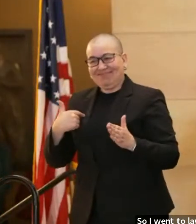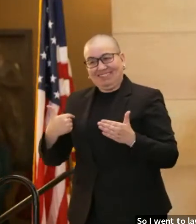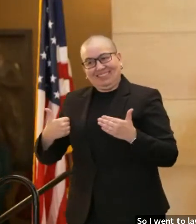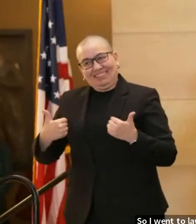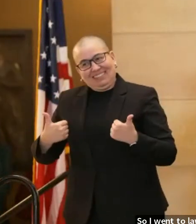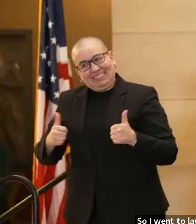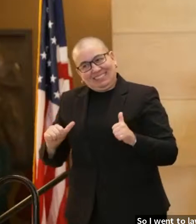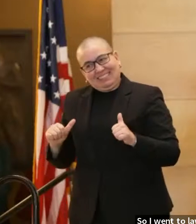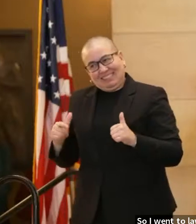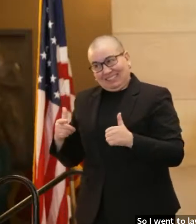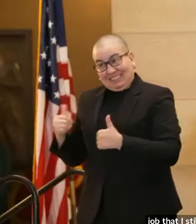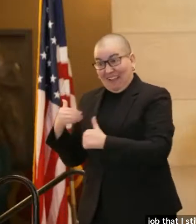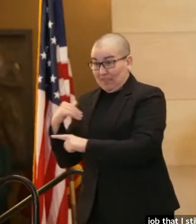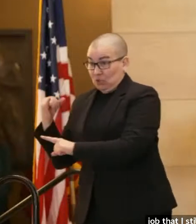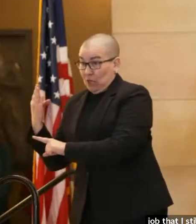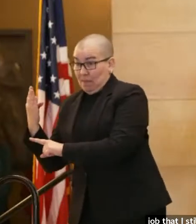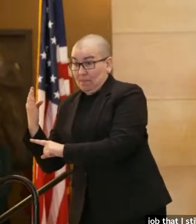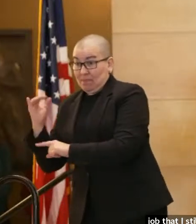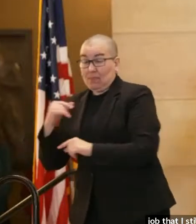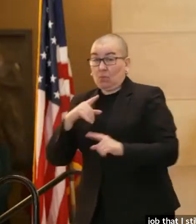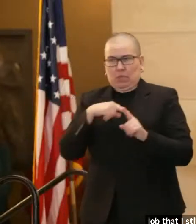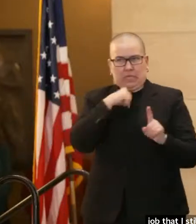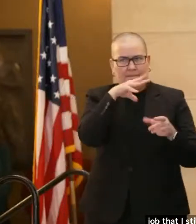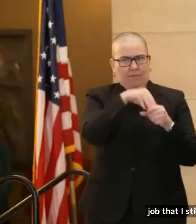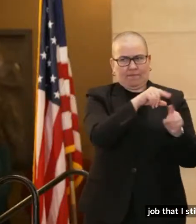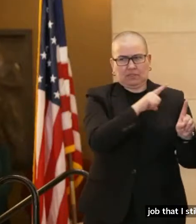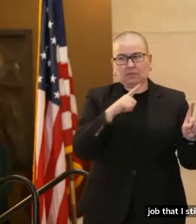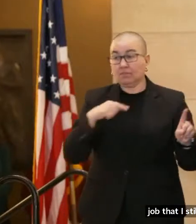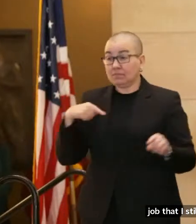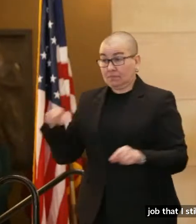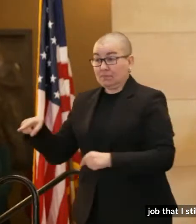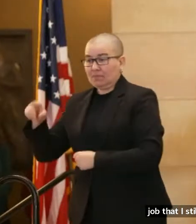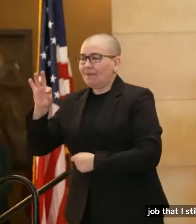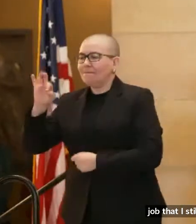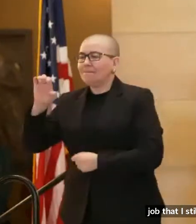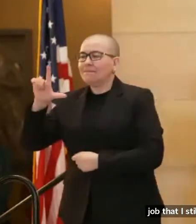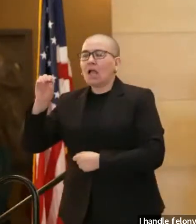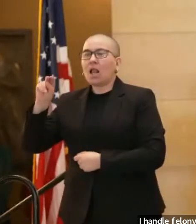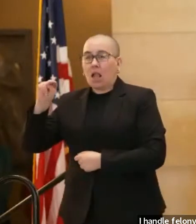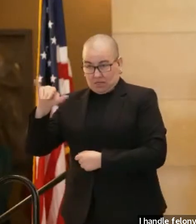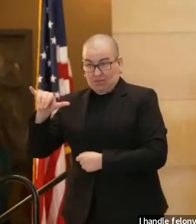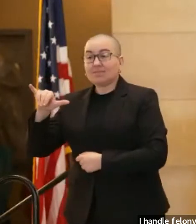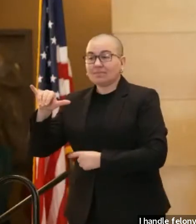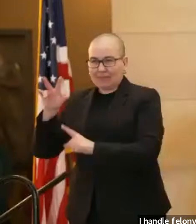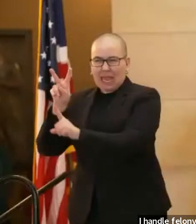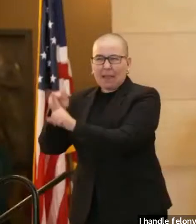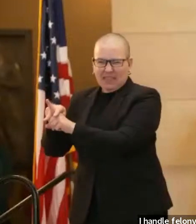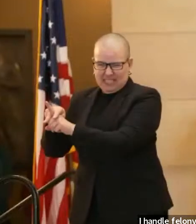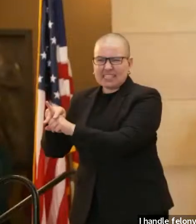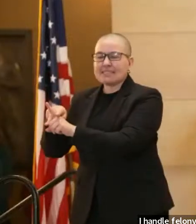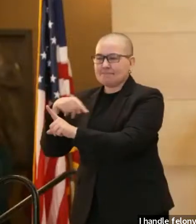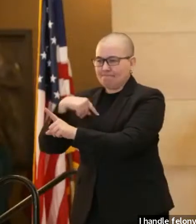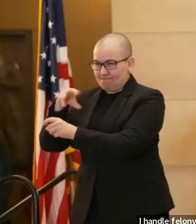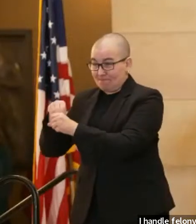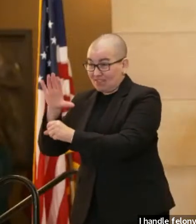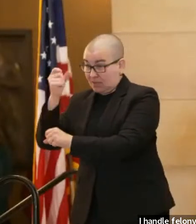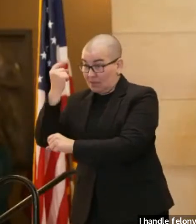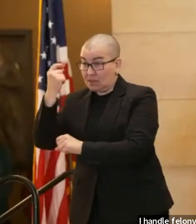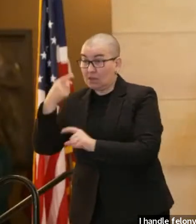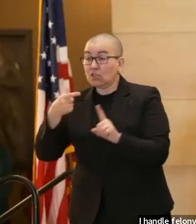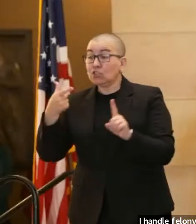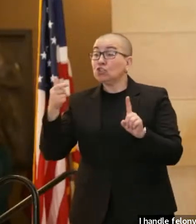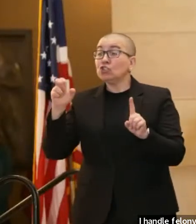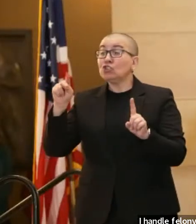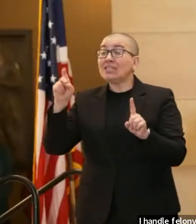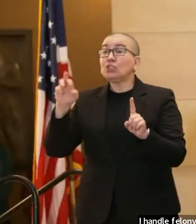not in session. I handle felony level appeals, and I handle all kinds of felonies, but gender-based violence cases are where my passion